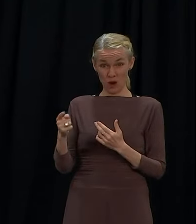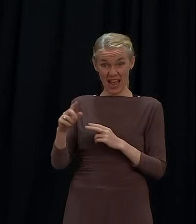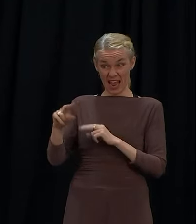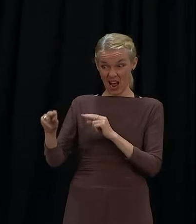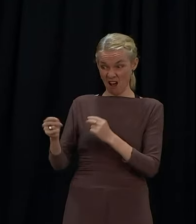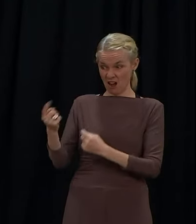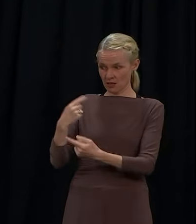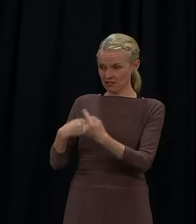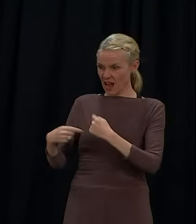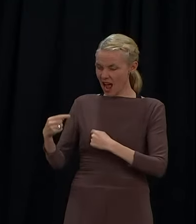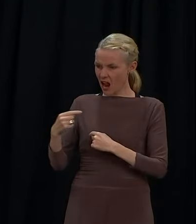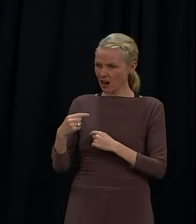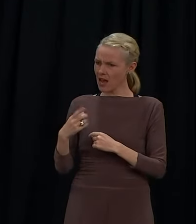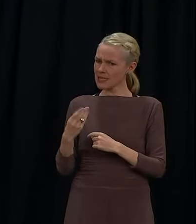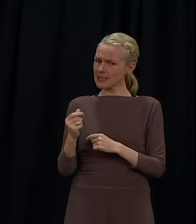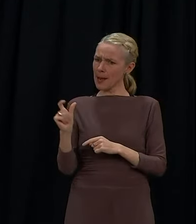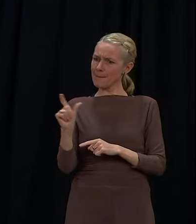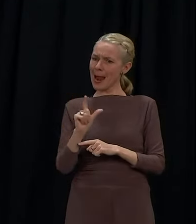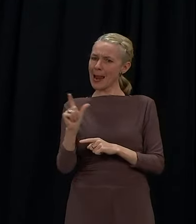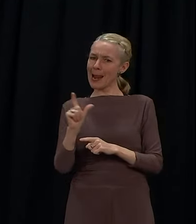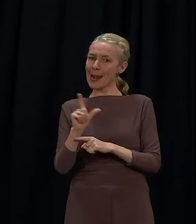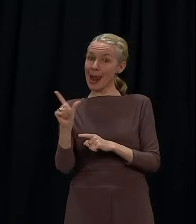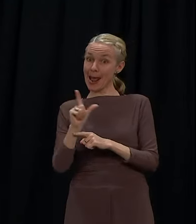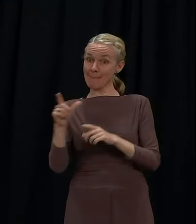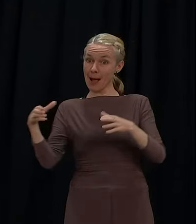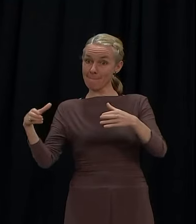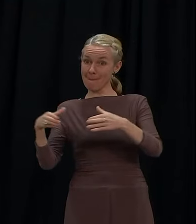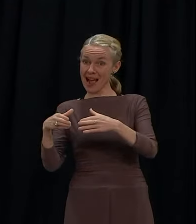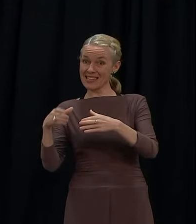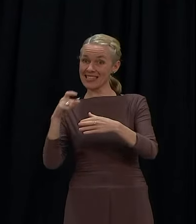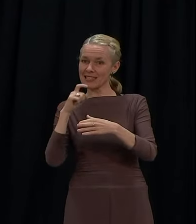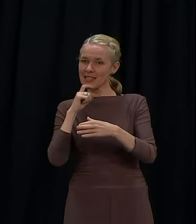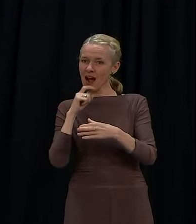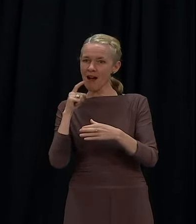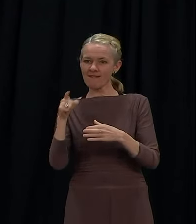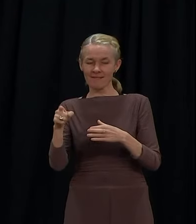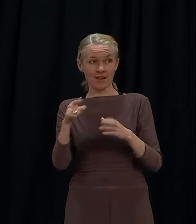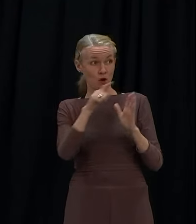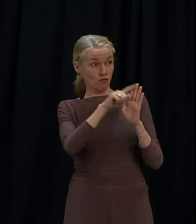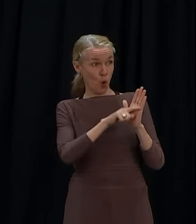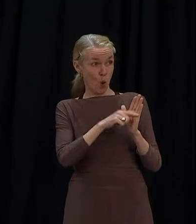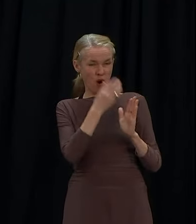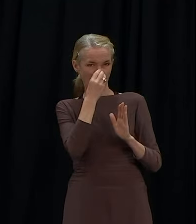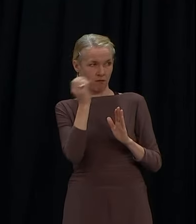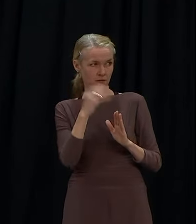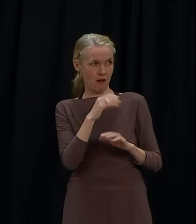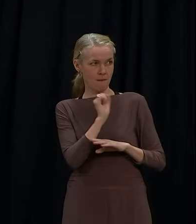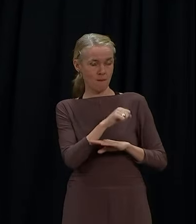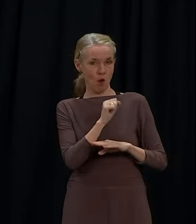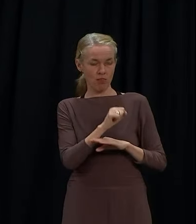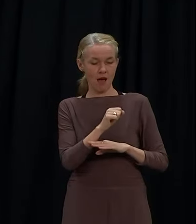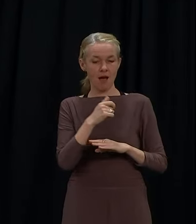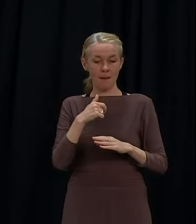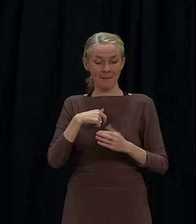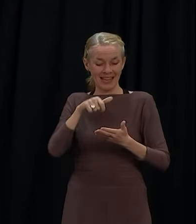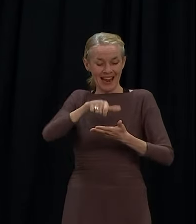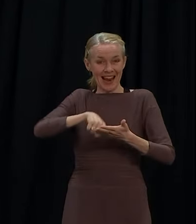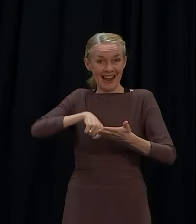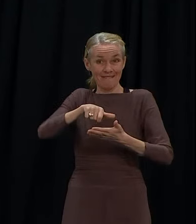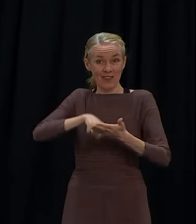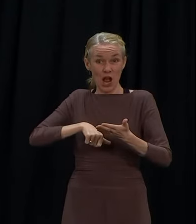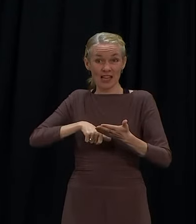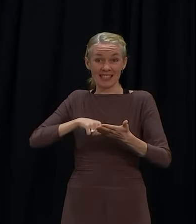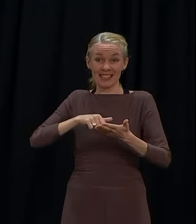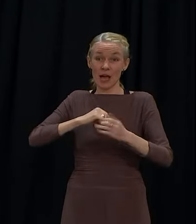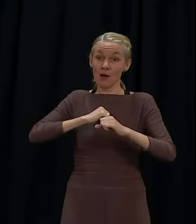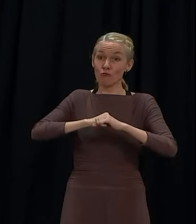lockdown by delivering pamphlets, touting the government's COVID response. It looks to us like your electorate is now among them. Why